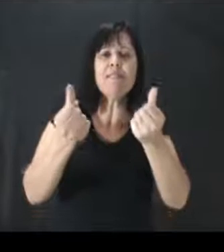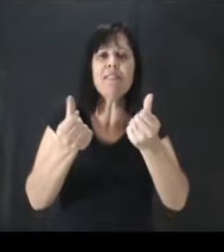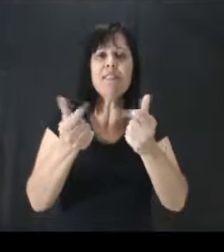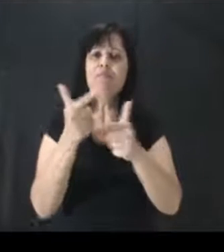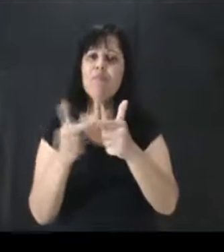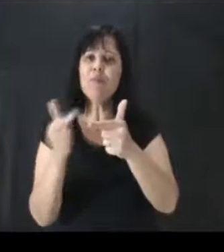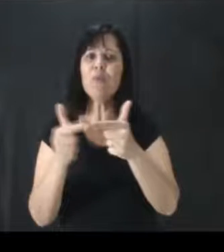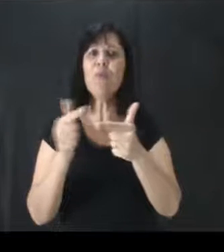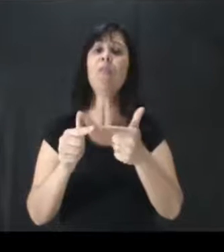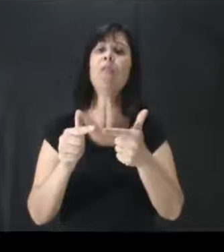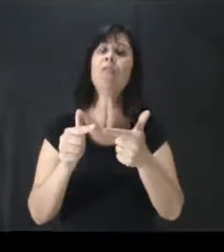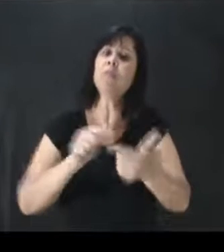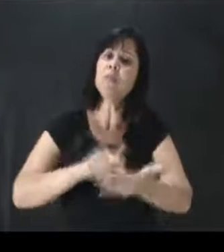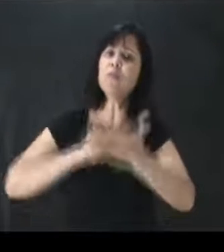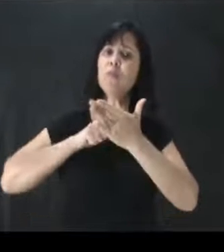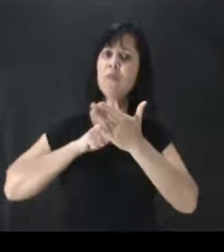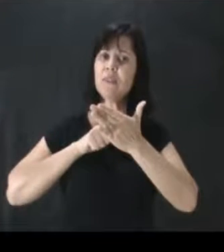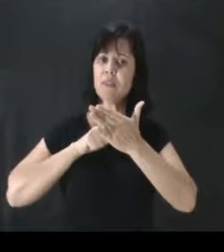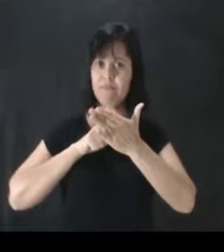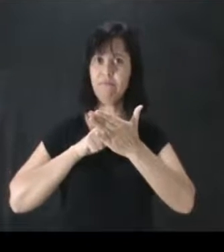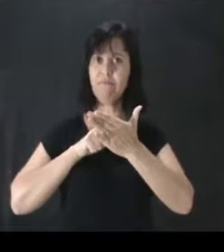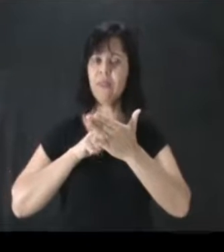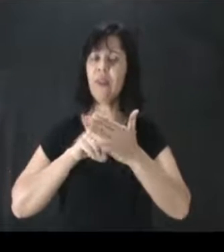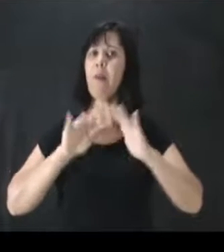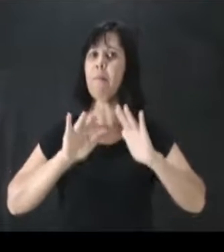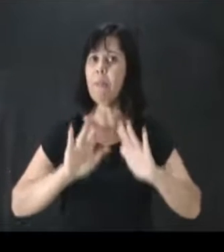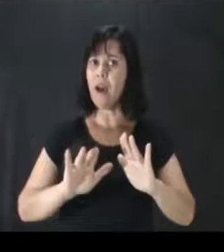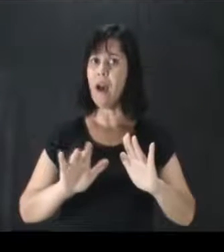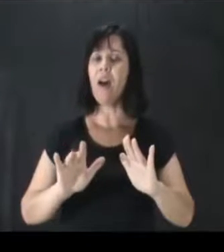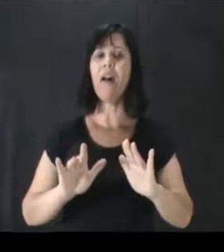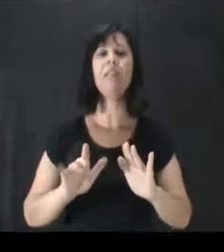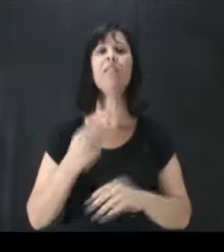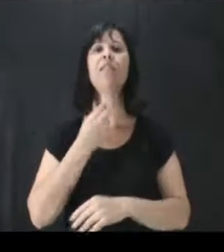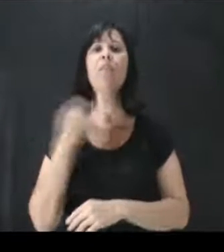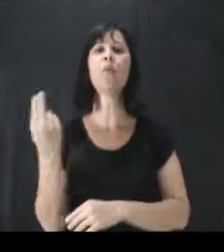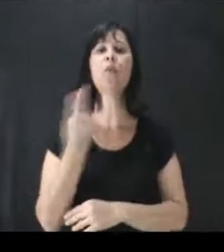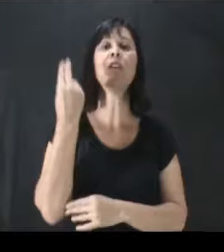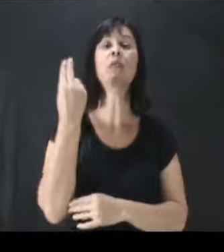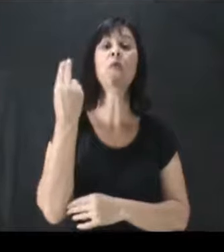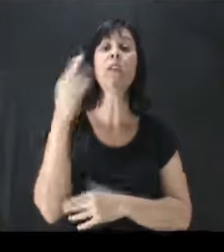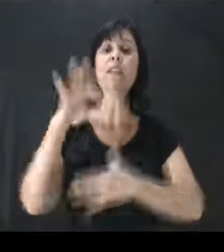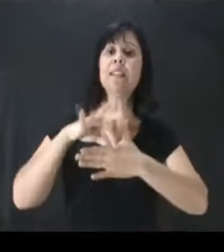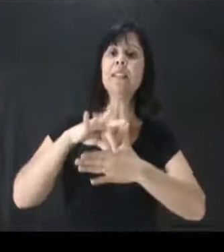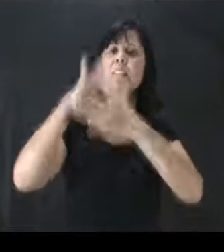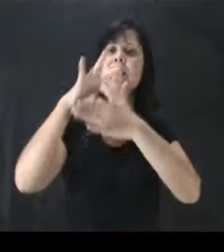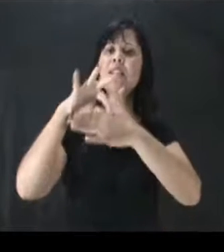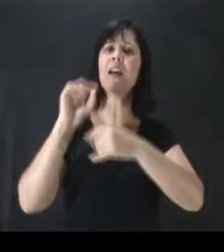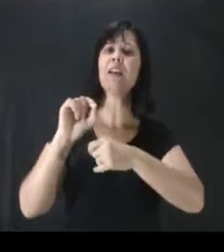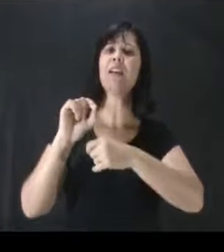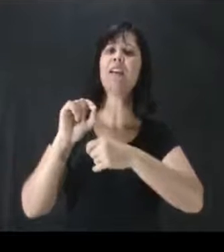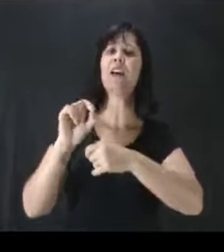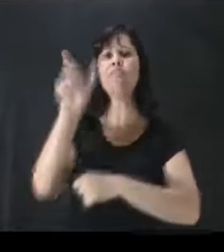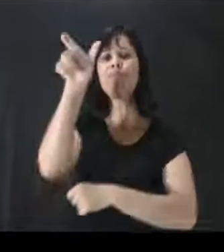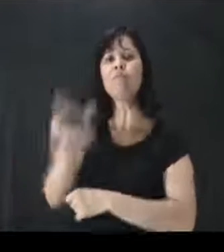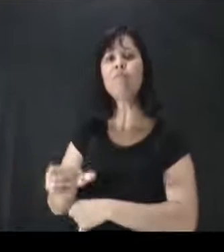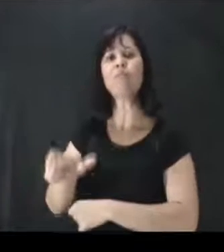been laid bare of the essence of the matter. However, while highlighting the role of